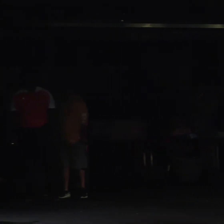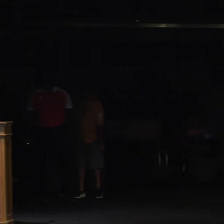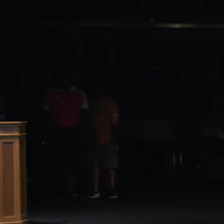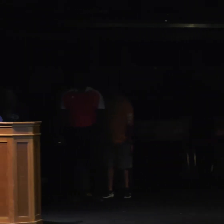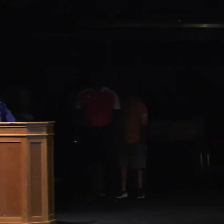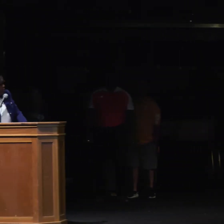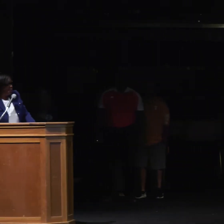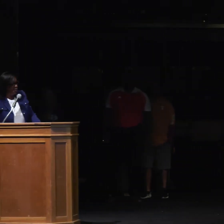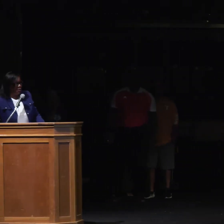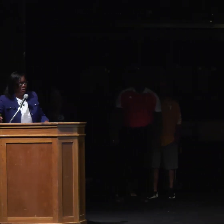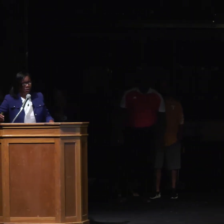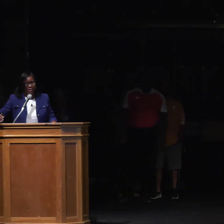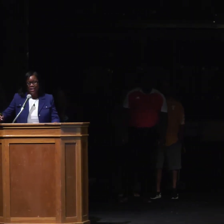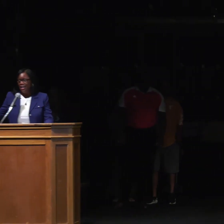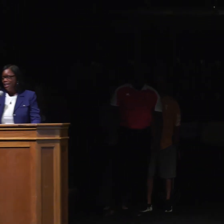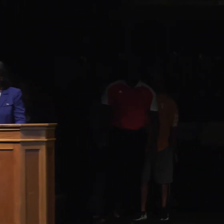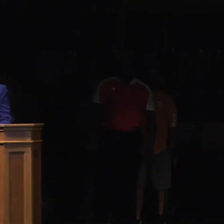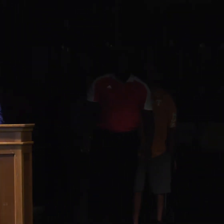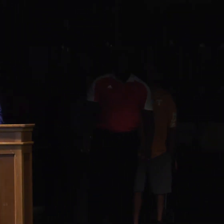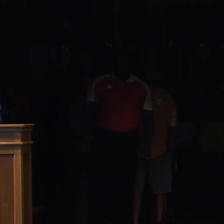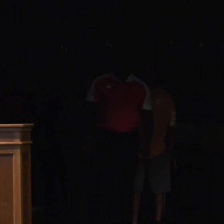Moving to high school.